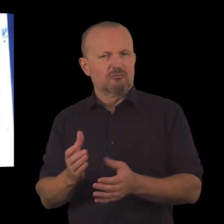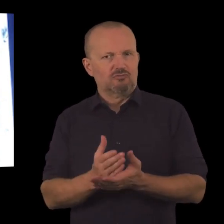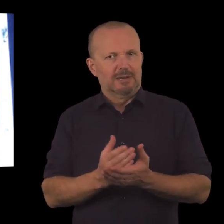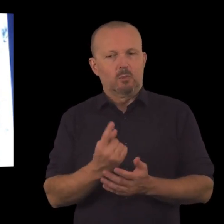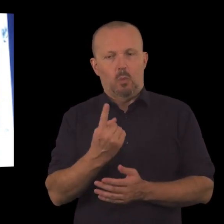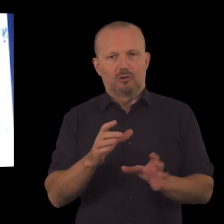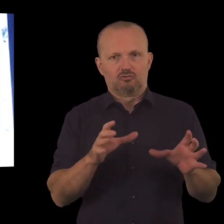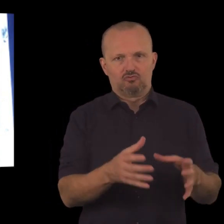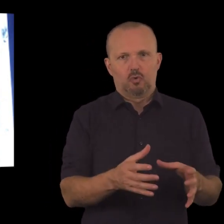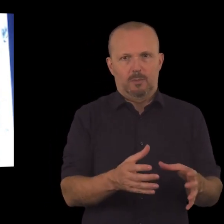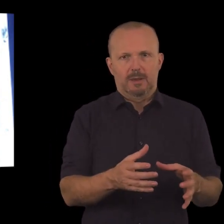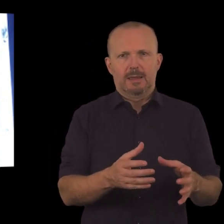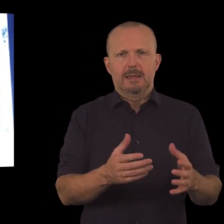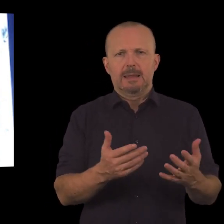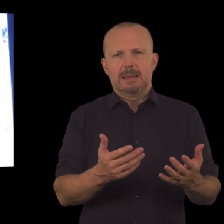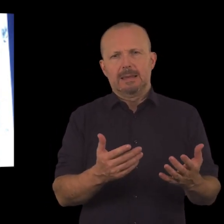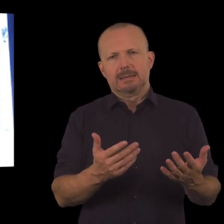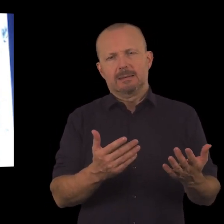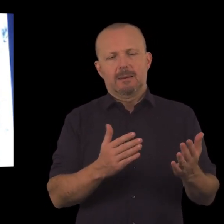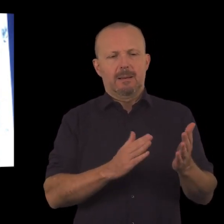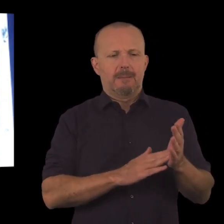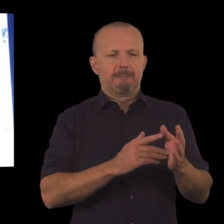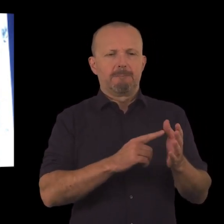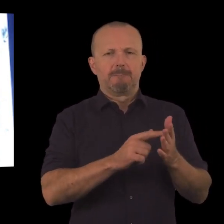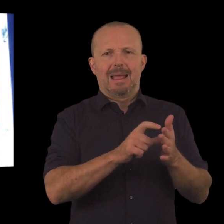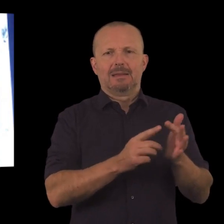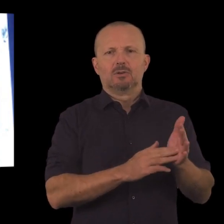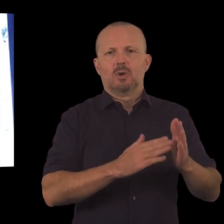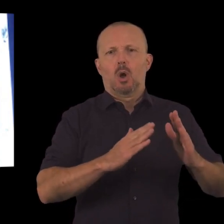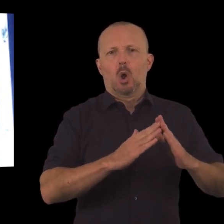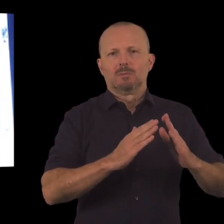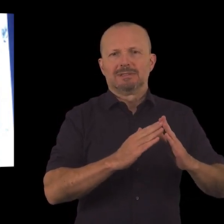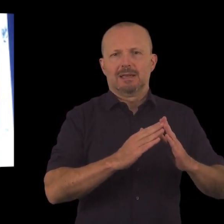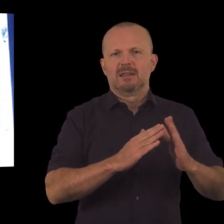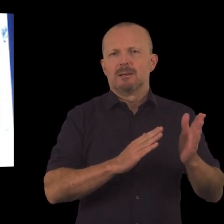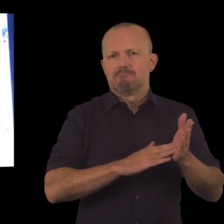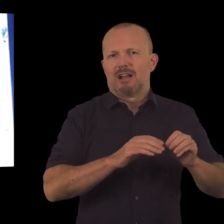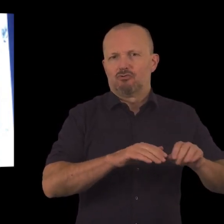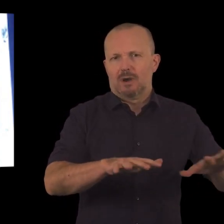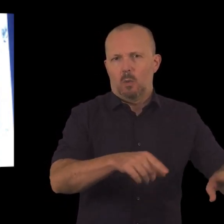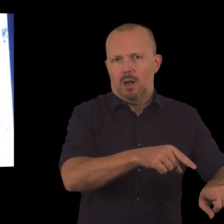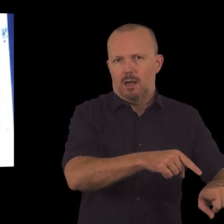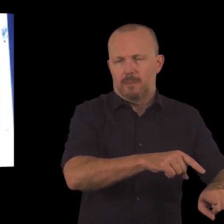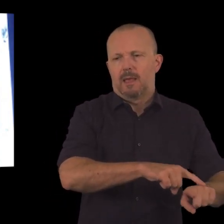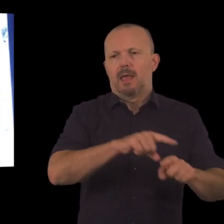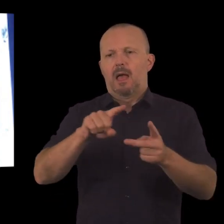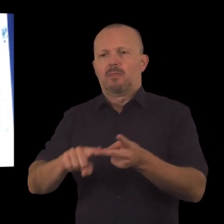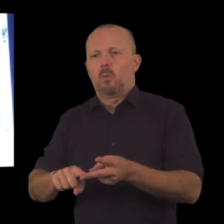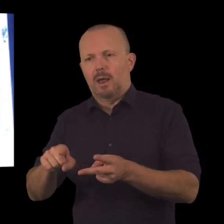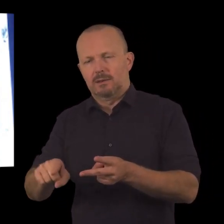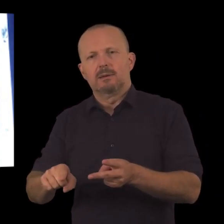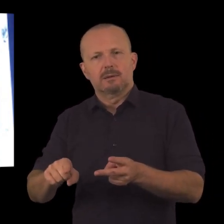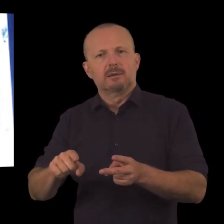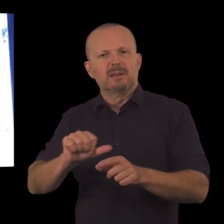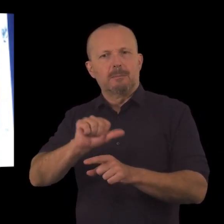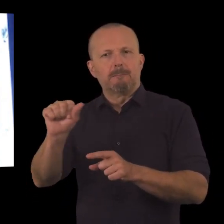groups, one in Nathan Homestead in Manirewa and one at